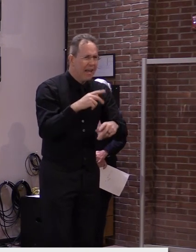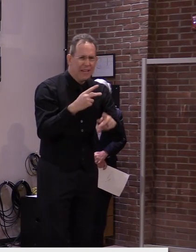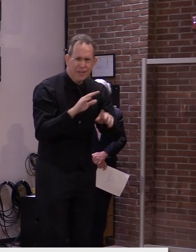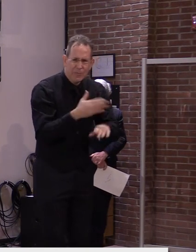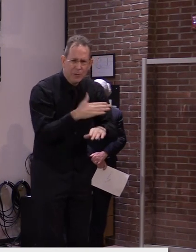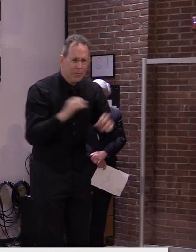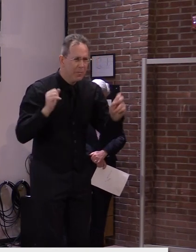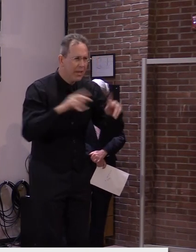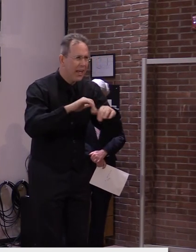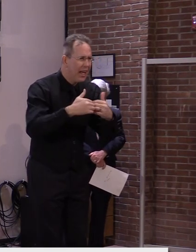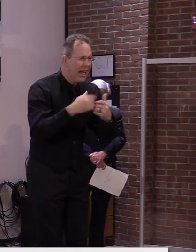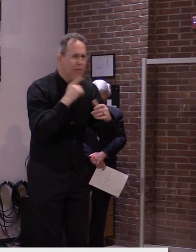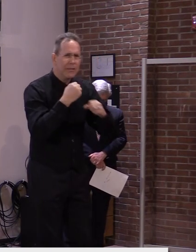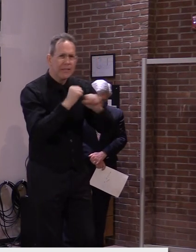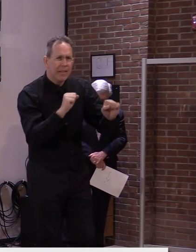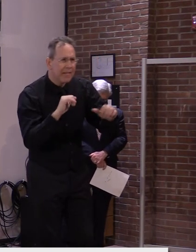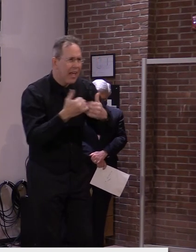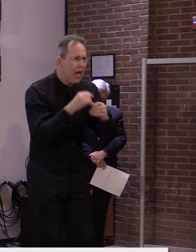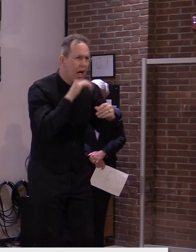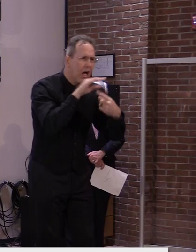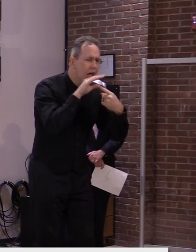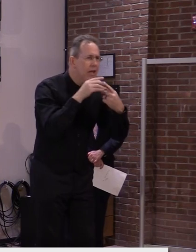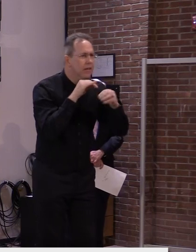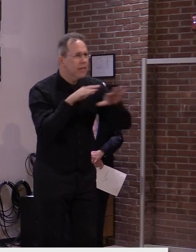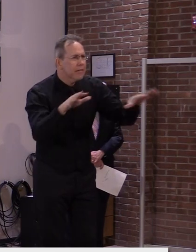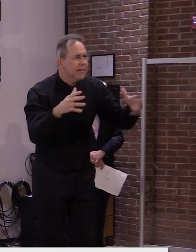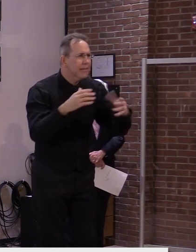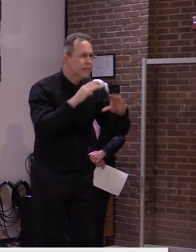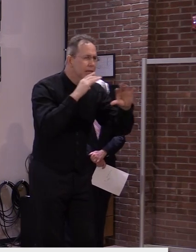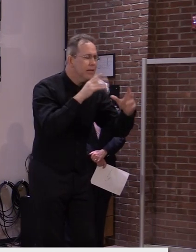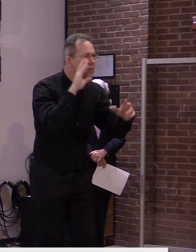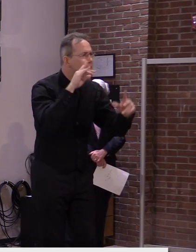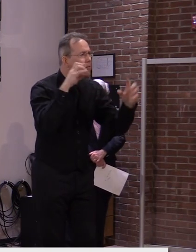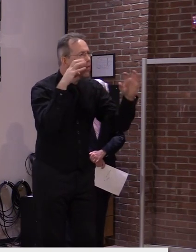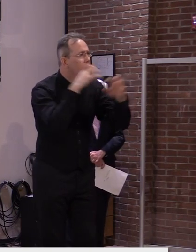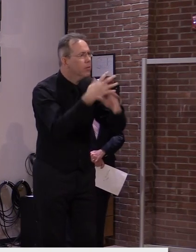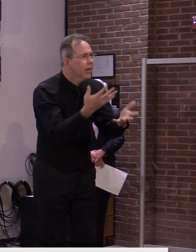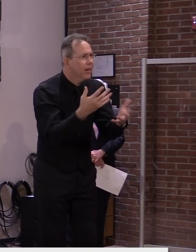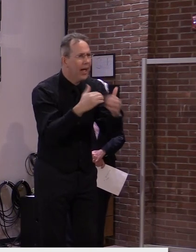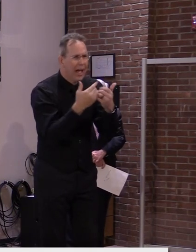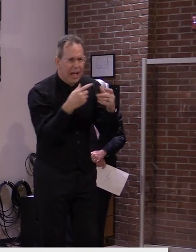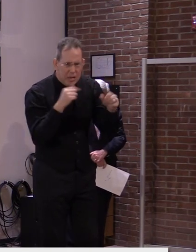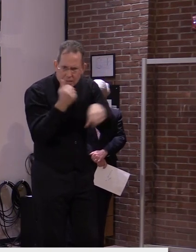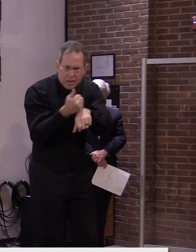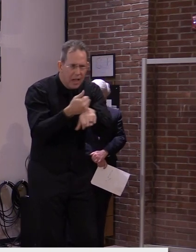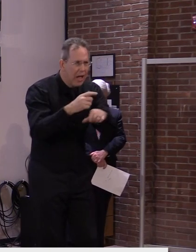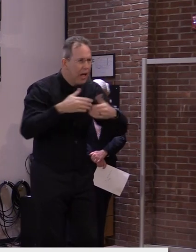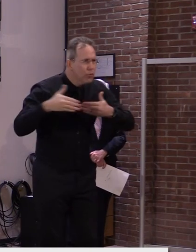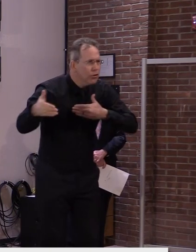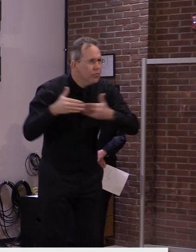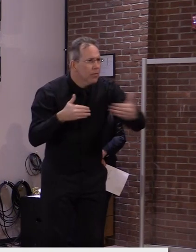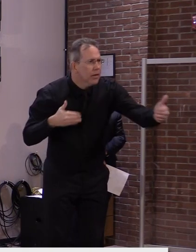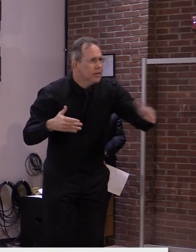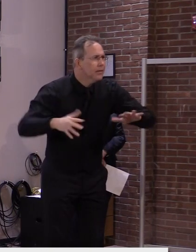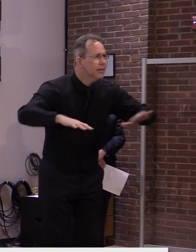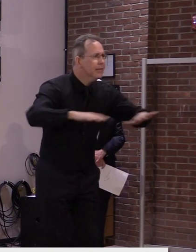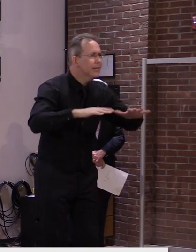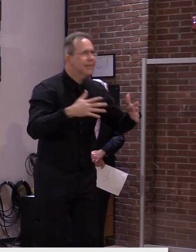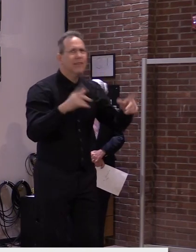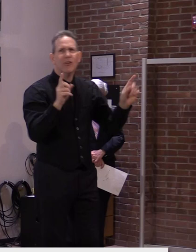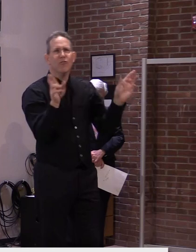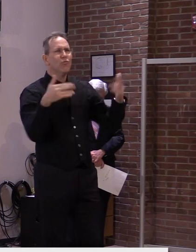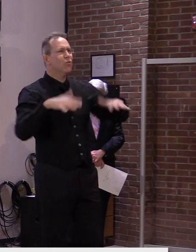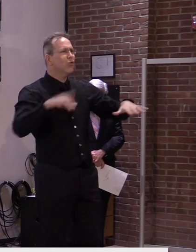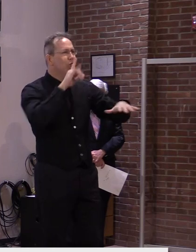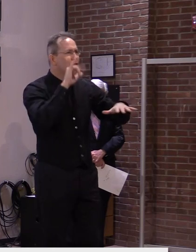indicate, there's a lot involved with music. Instruments function differently from an aerosol production perspective. For example, flutes are